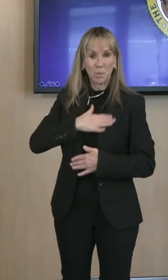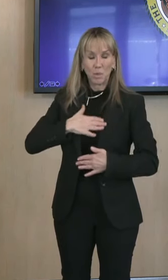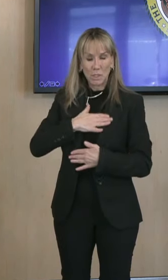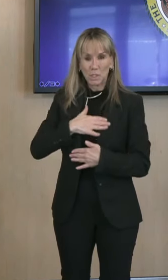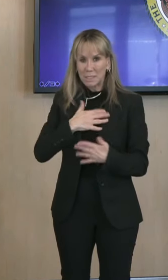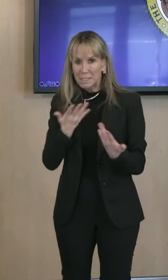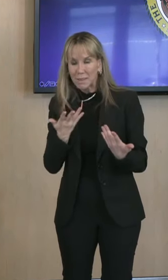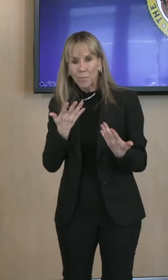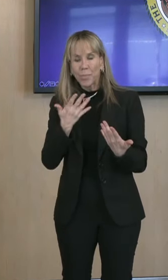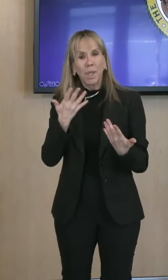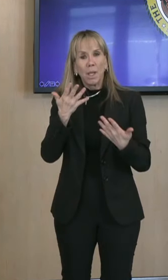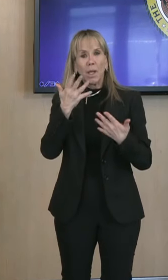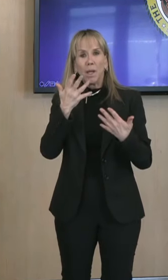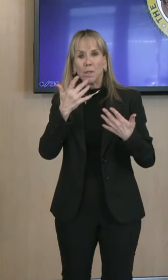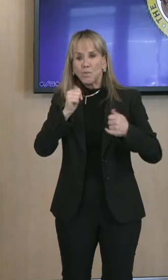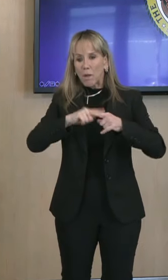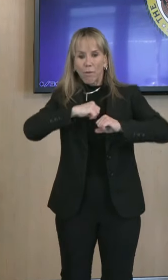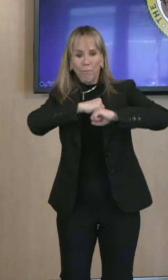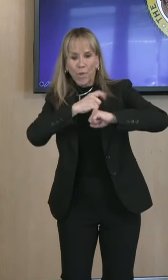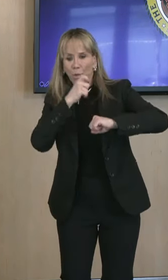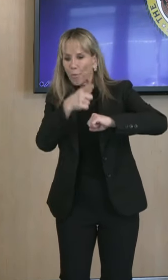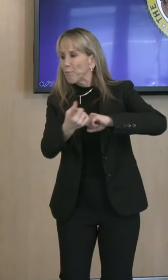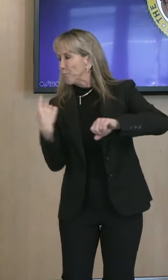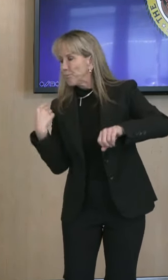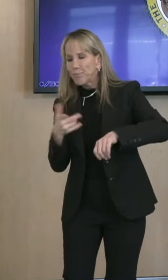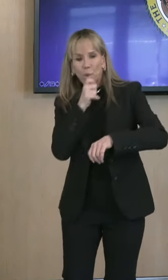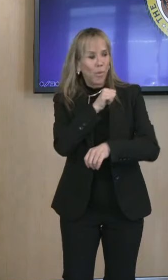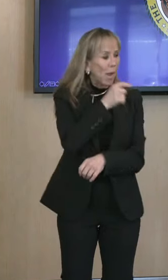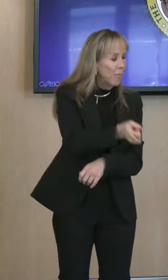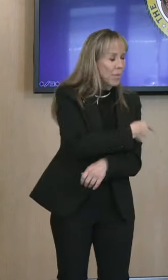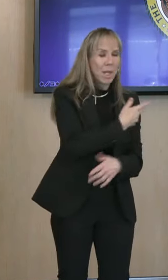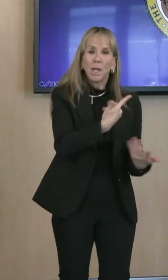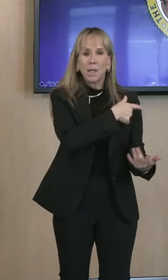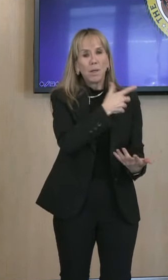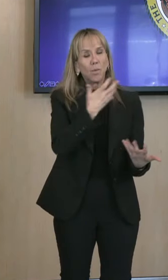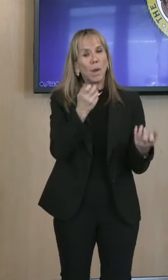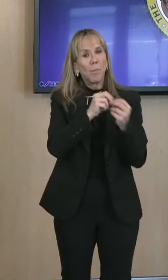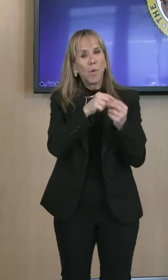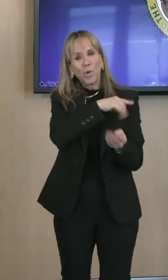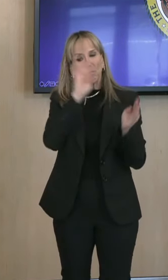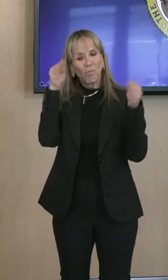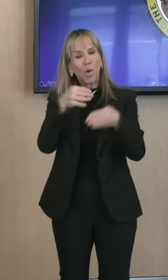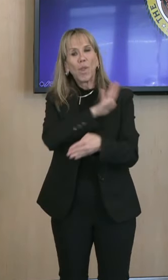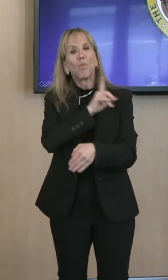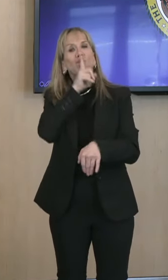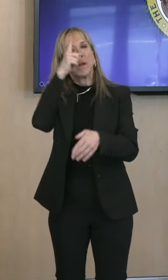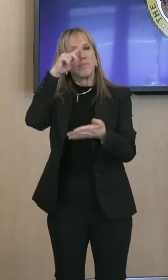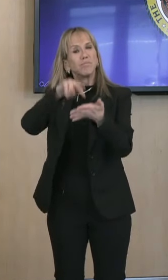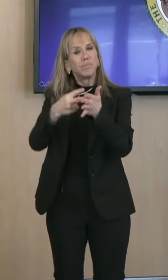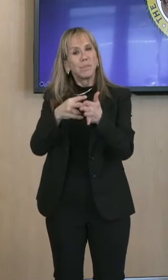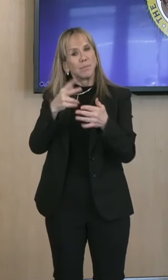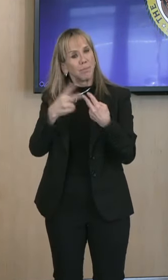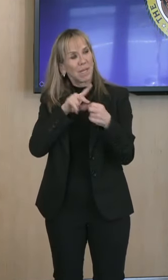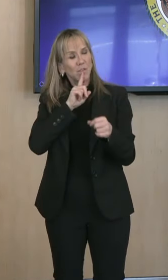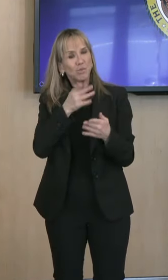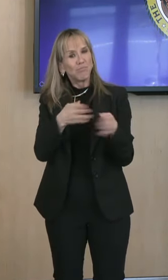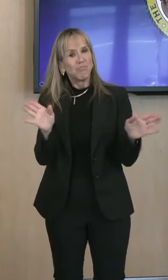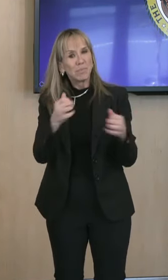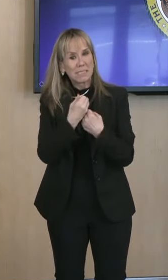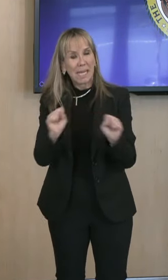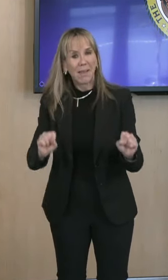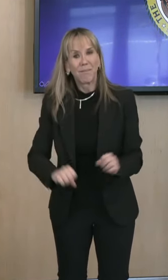of enforcing who should or shouldn't be there, they could focus on their job of keeping us all safe. Thank you. Supervisor Fletcher,